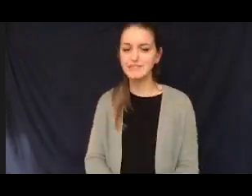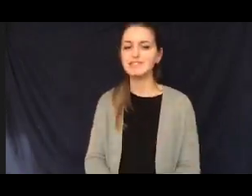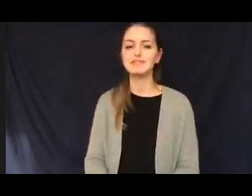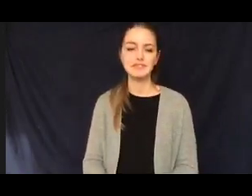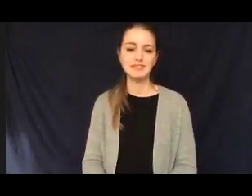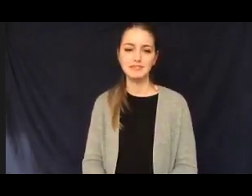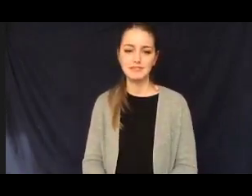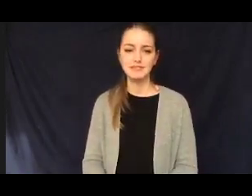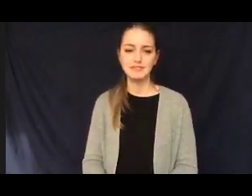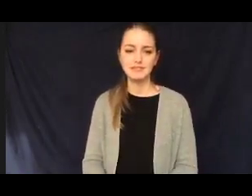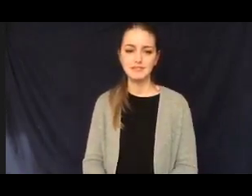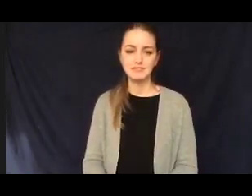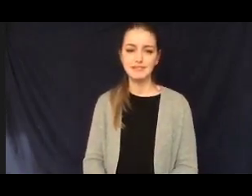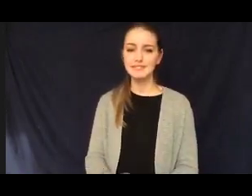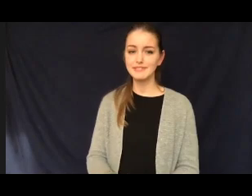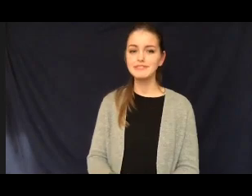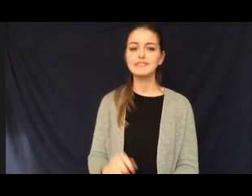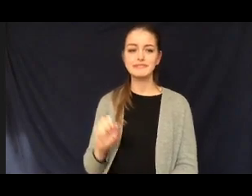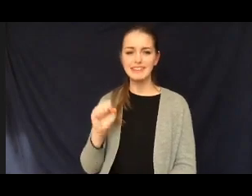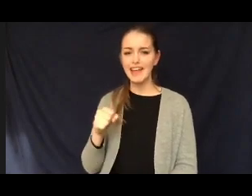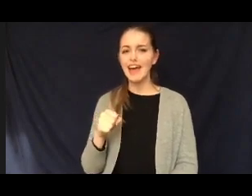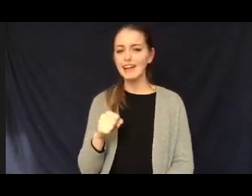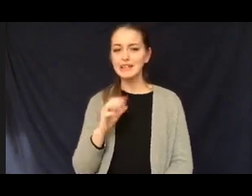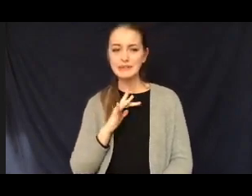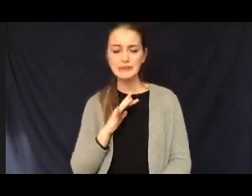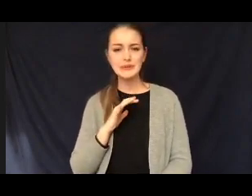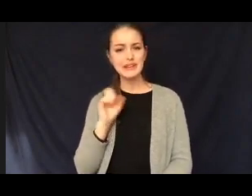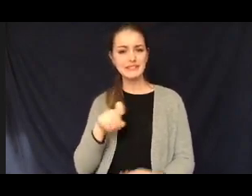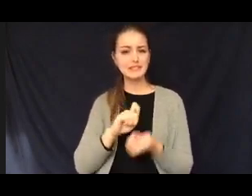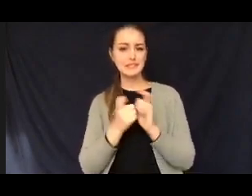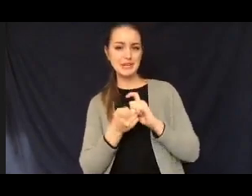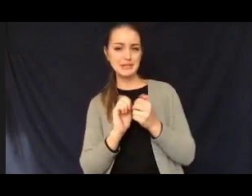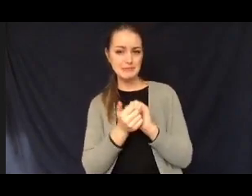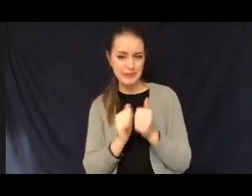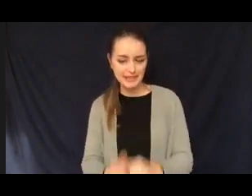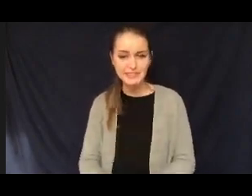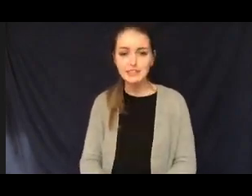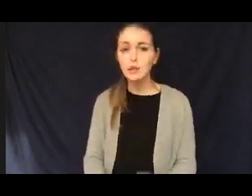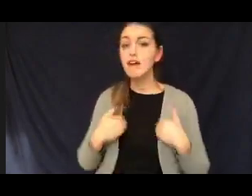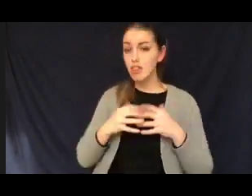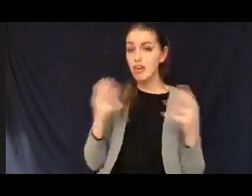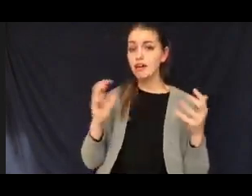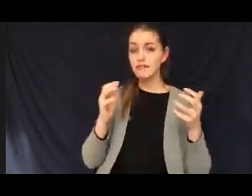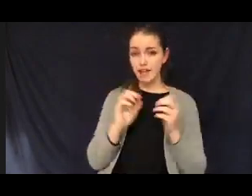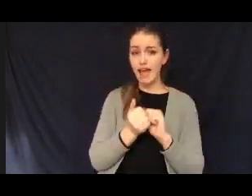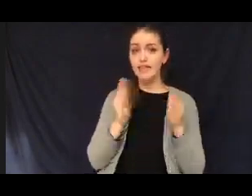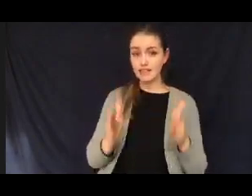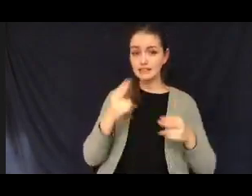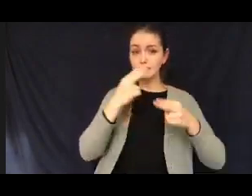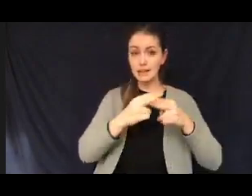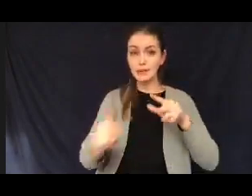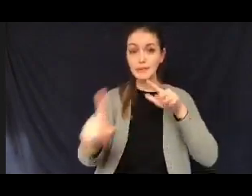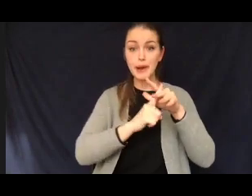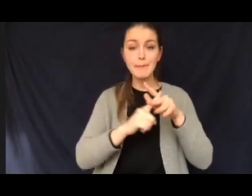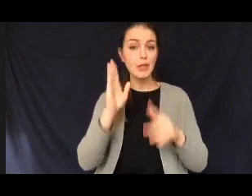Isn't that weird? Yeah, we just had to change sports. So I'll get a lot of athletes that are up here to come back to see